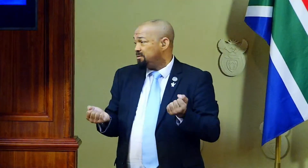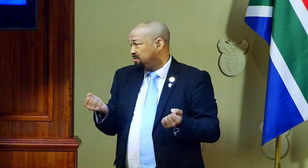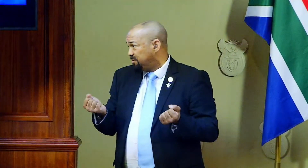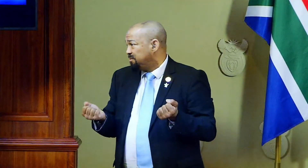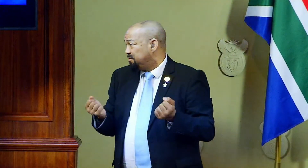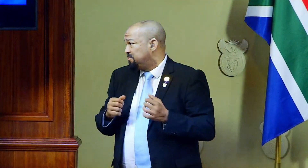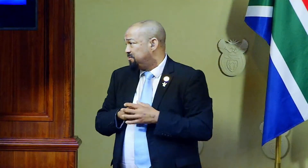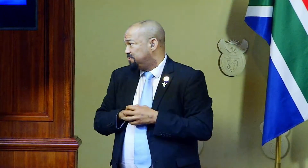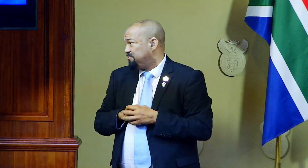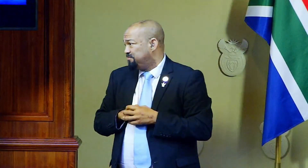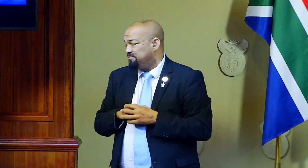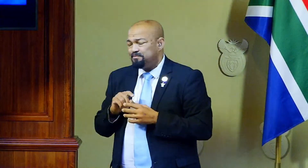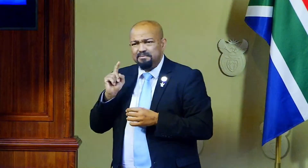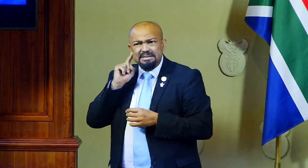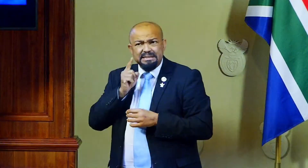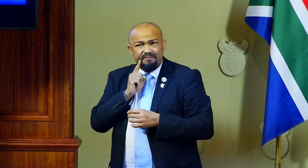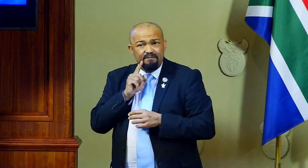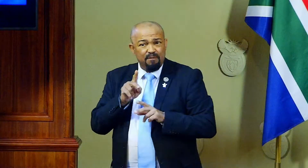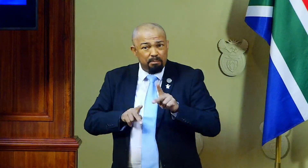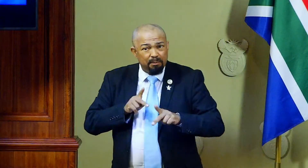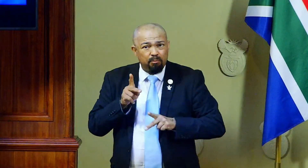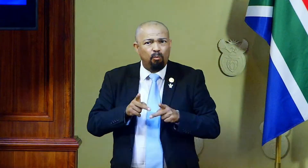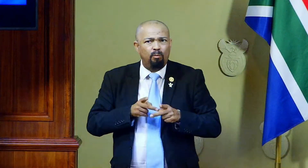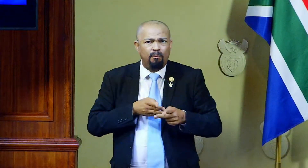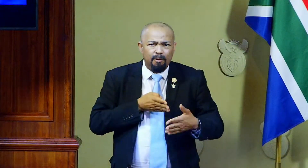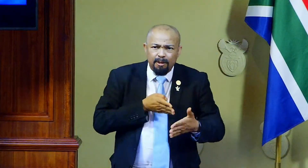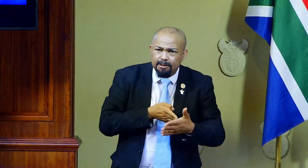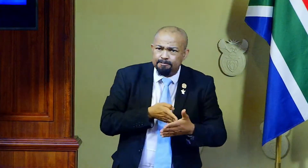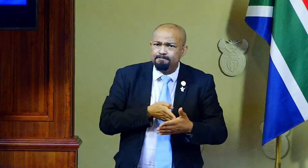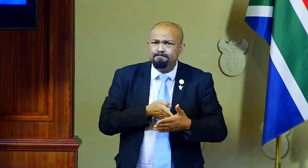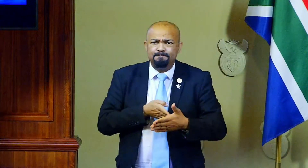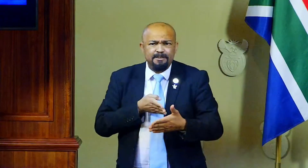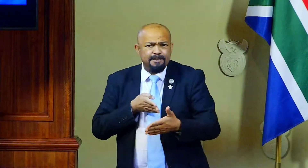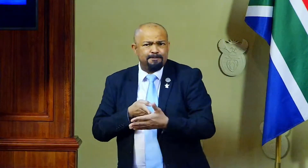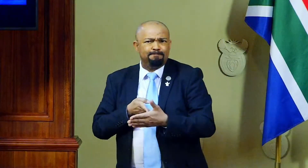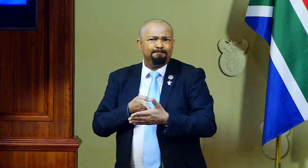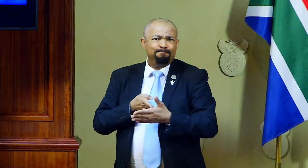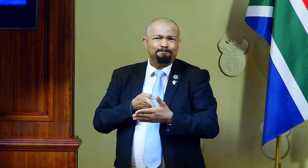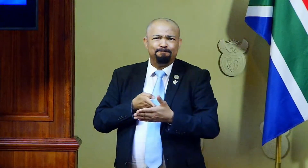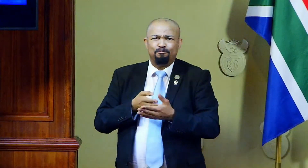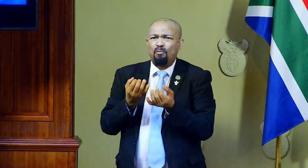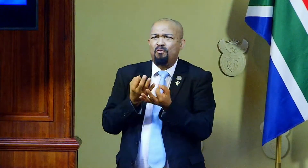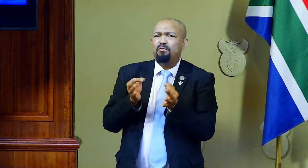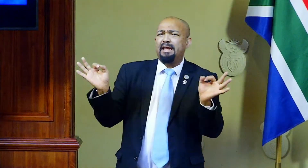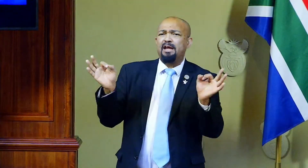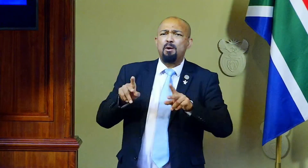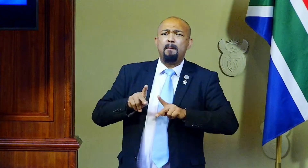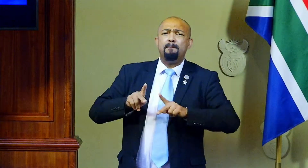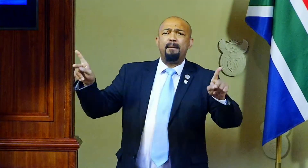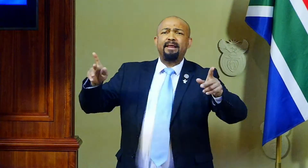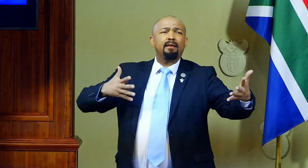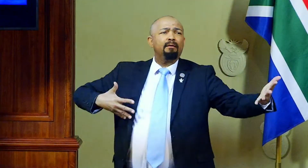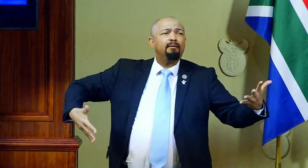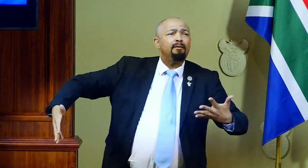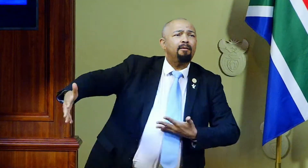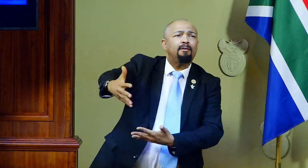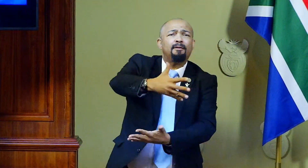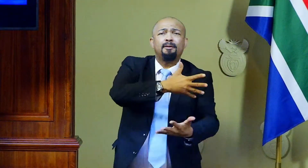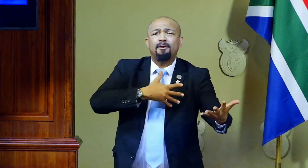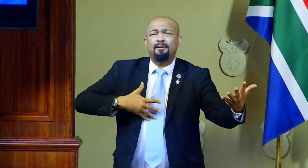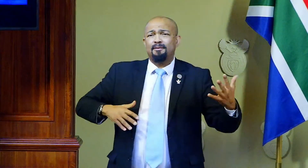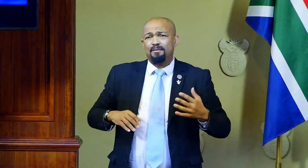still go to court today and have no access, and having experienced all these